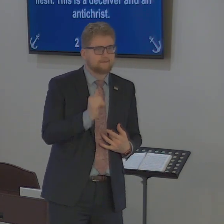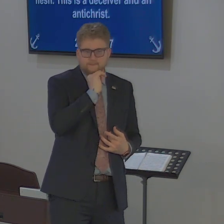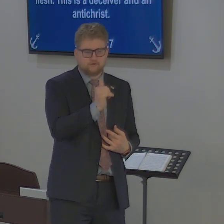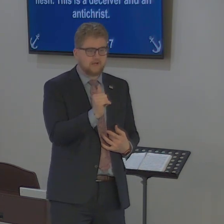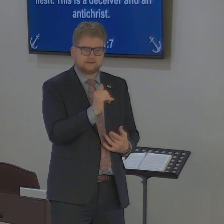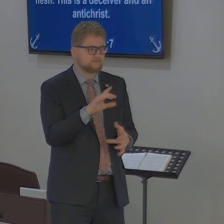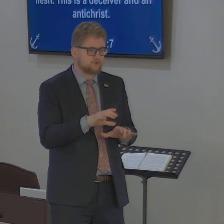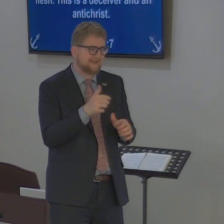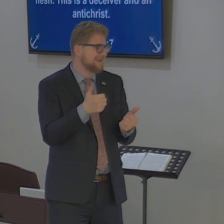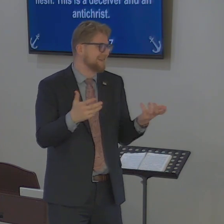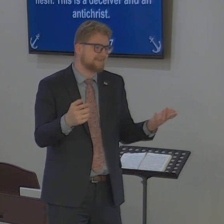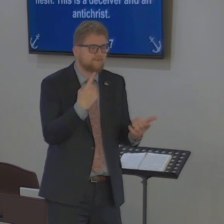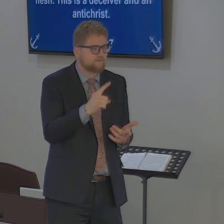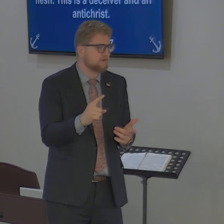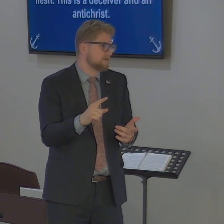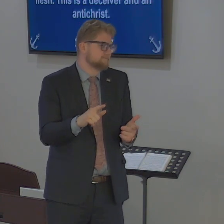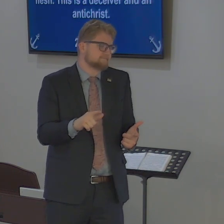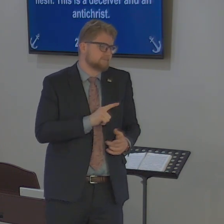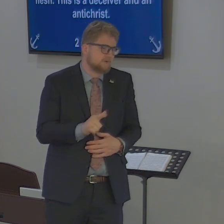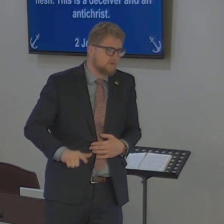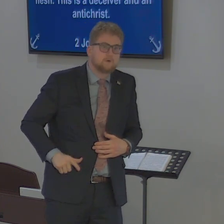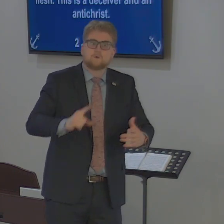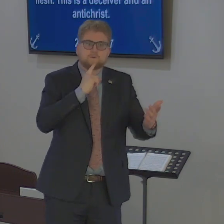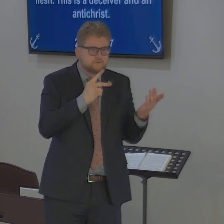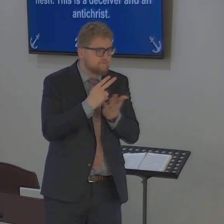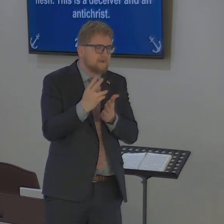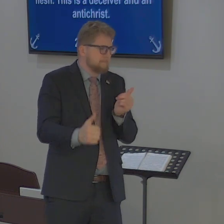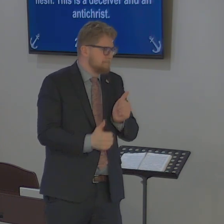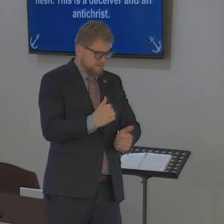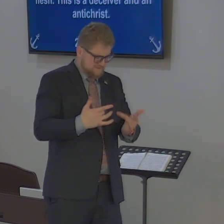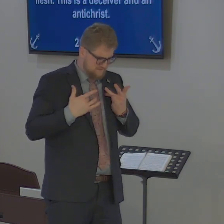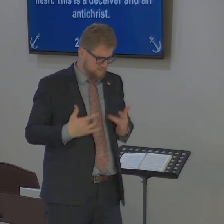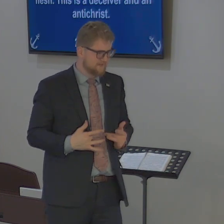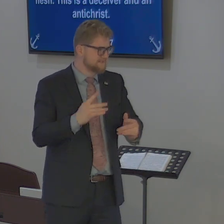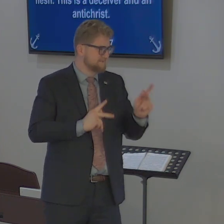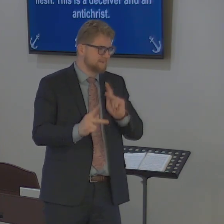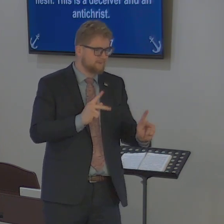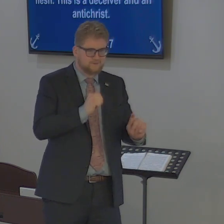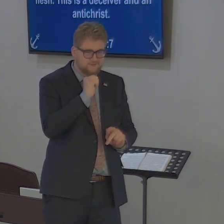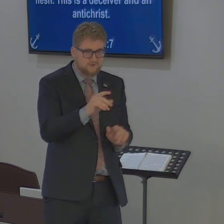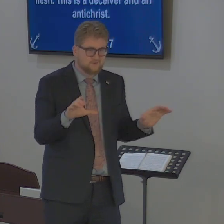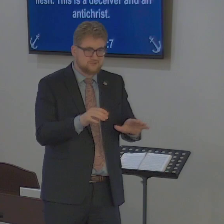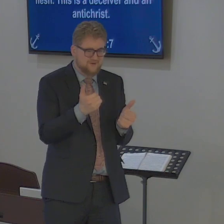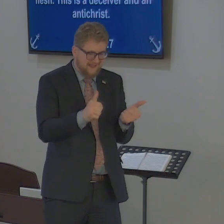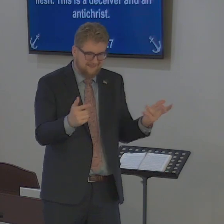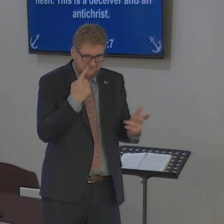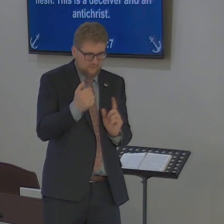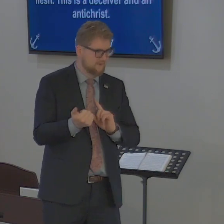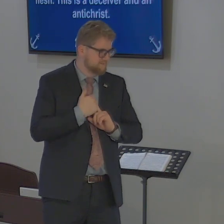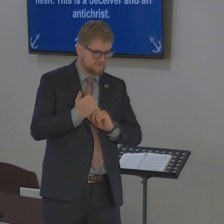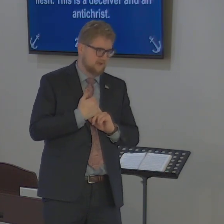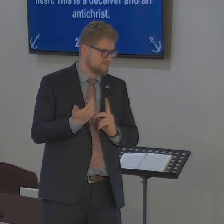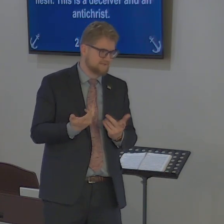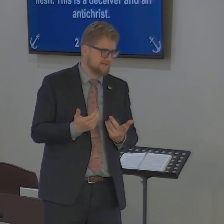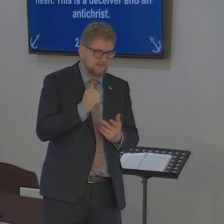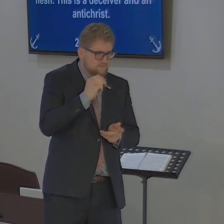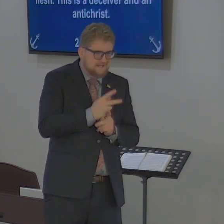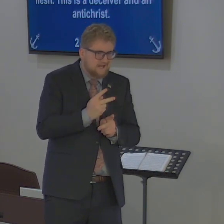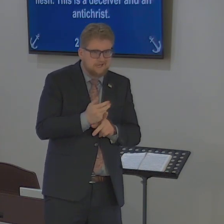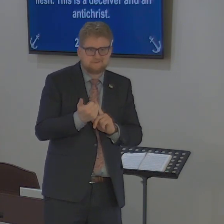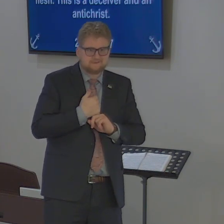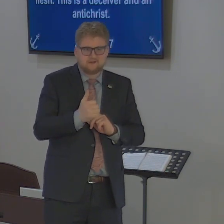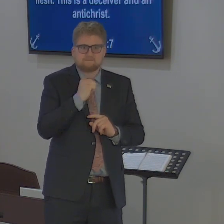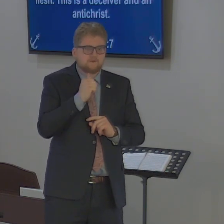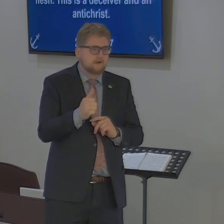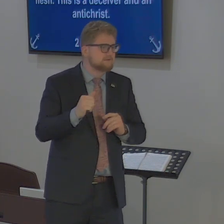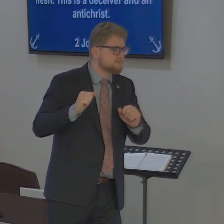doing anything for the Lord, right? I mean, truthfully, most discouraged and depressed people don't even do anything for themselves, let alone for the Lord.